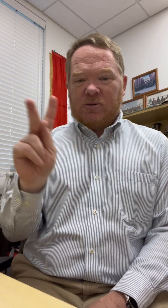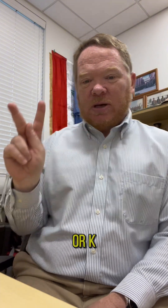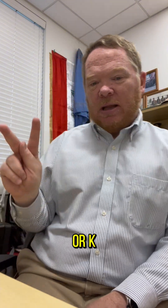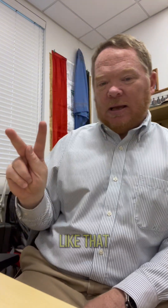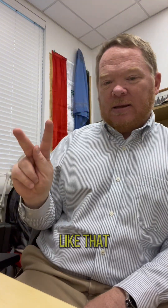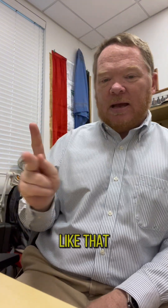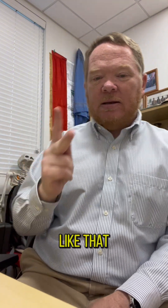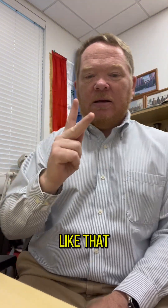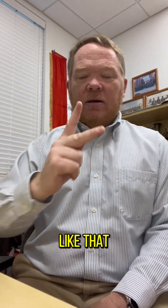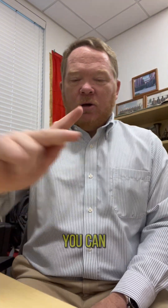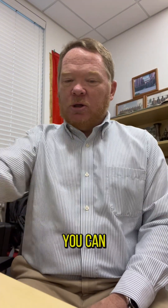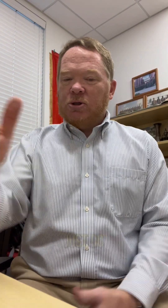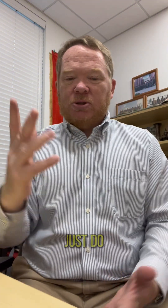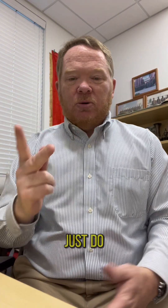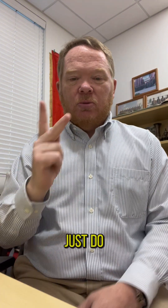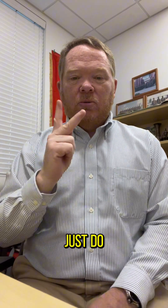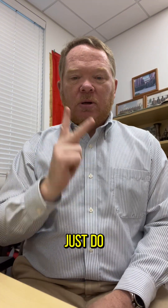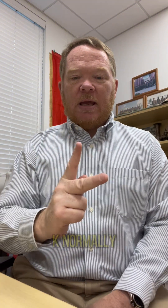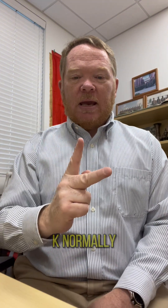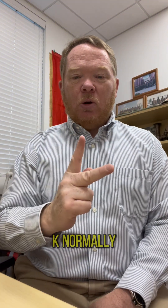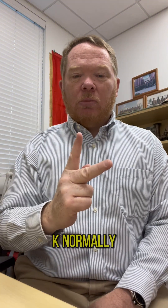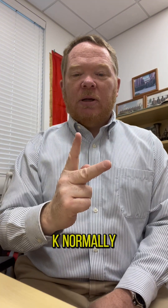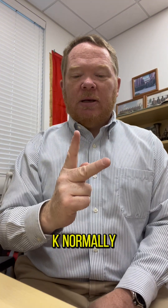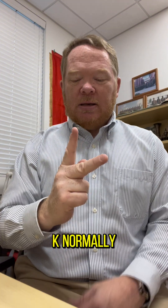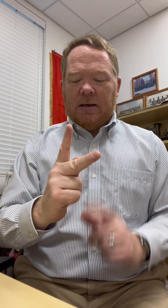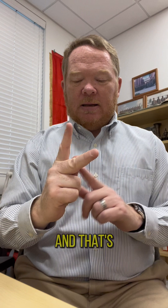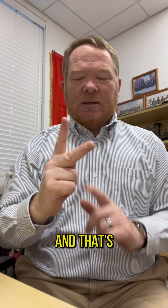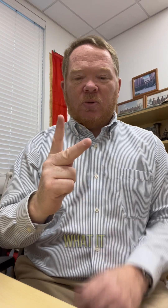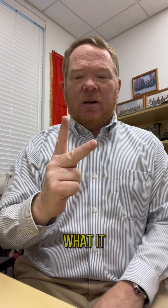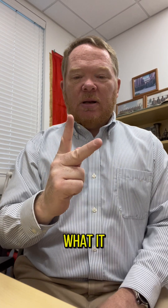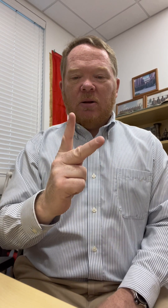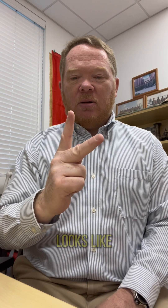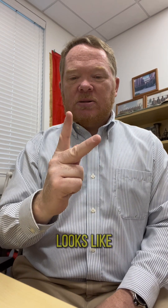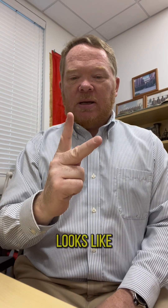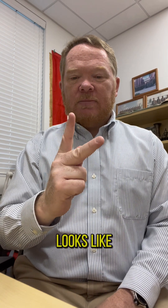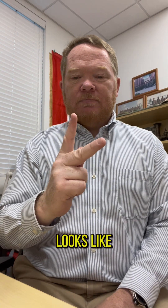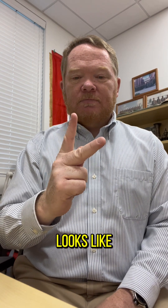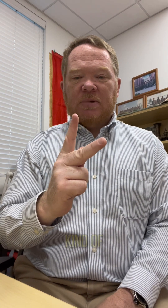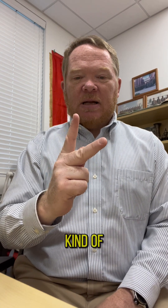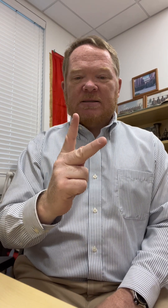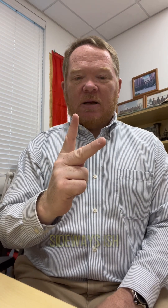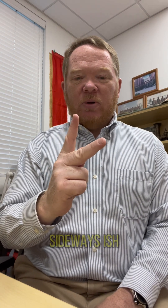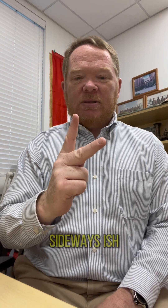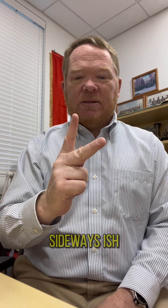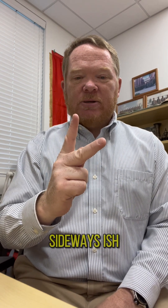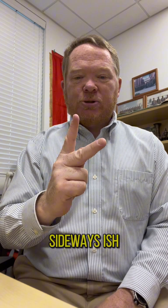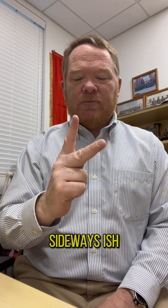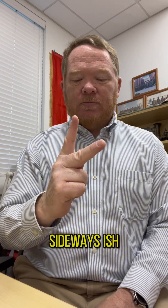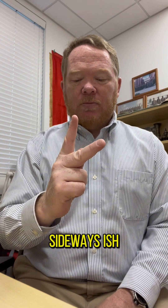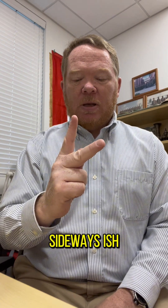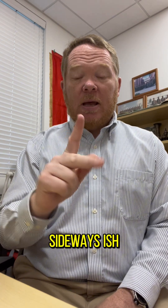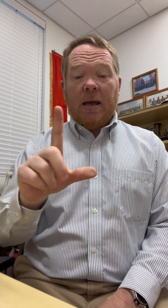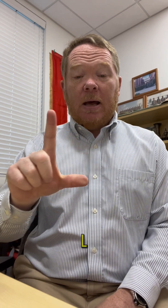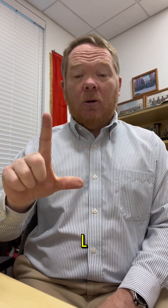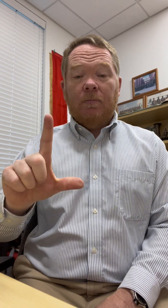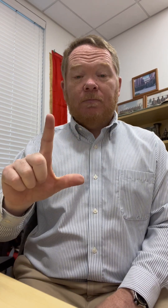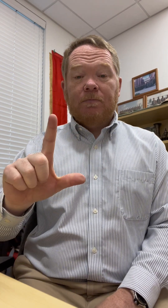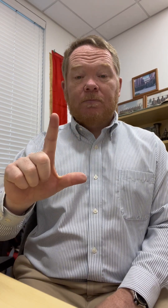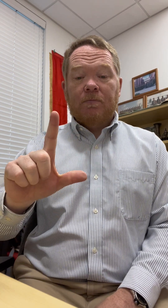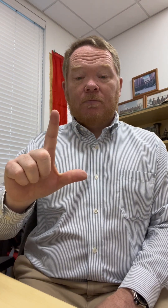K like that. You can just do K normally, and that's what it looks like, kind of sideways-ish. L.